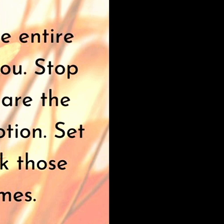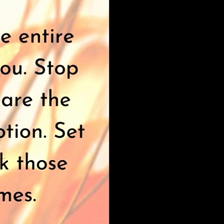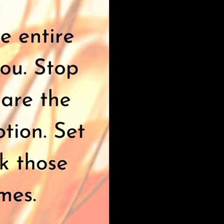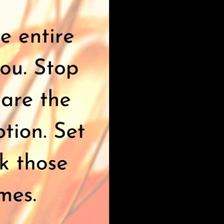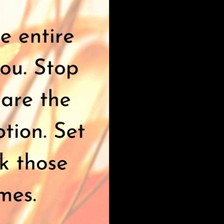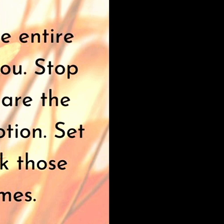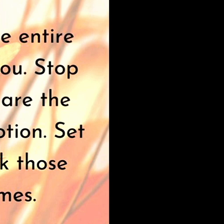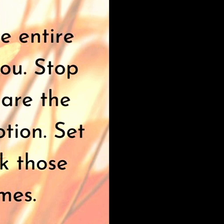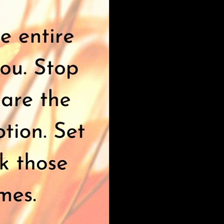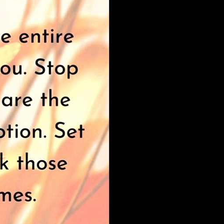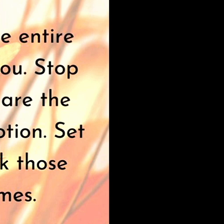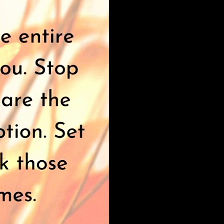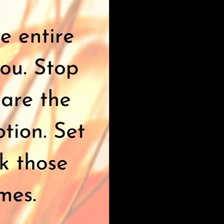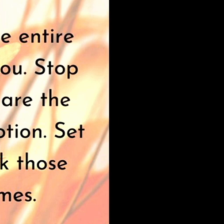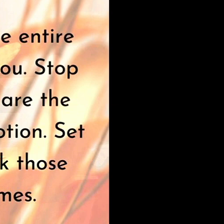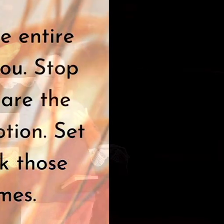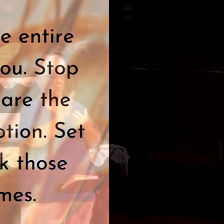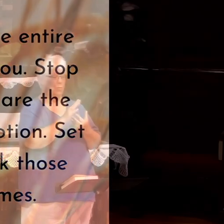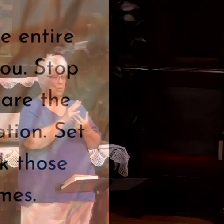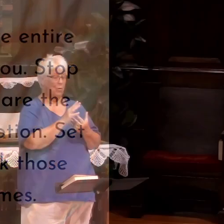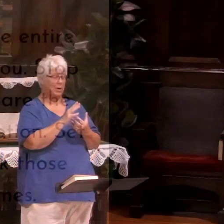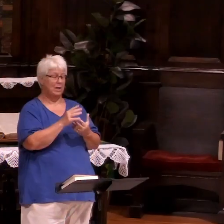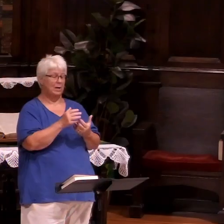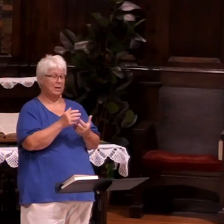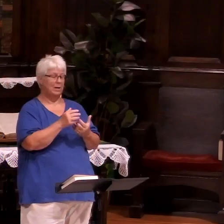fan your flames.